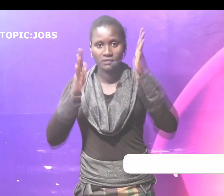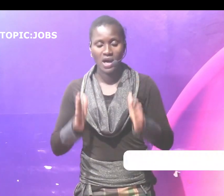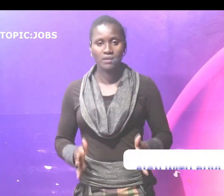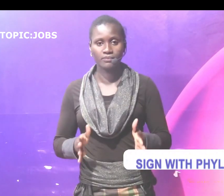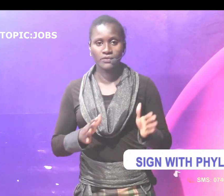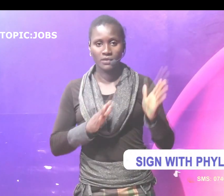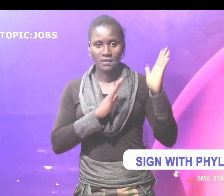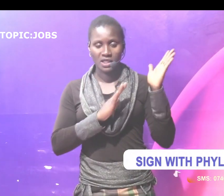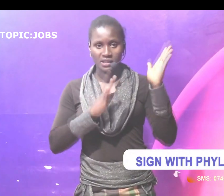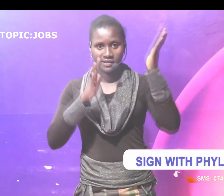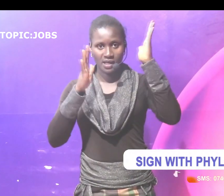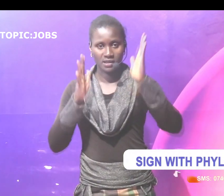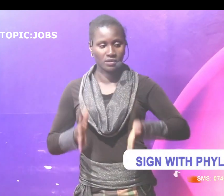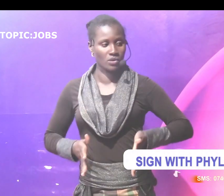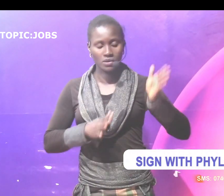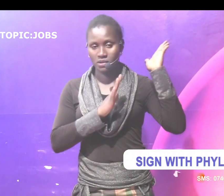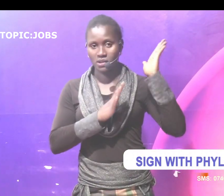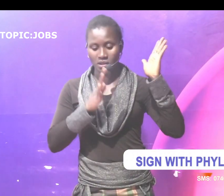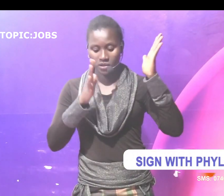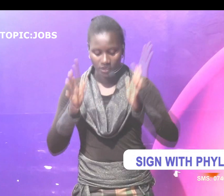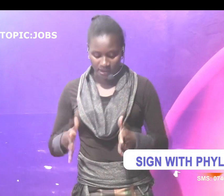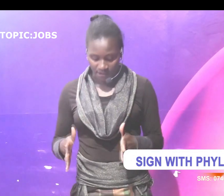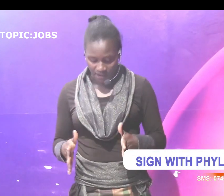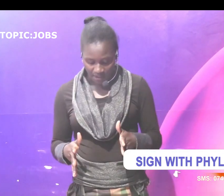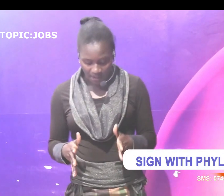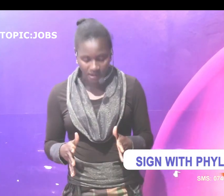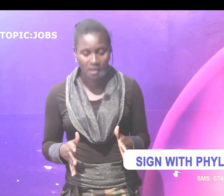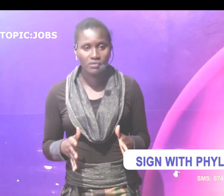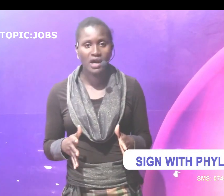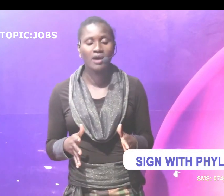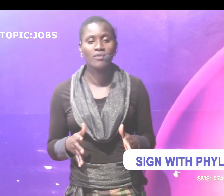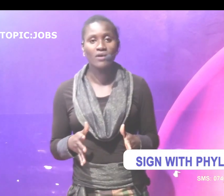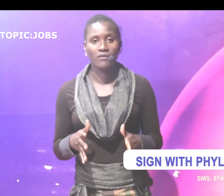firm. It is tight. So security. And then we have farmer.